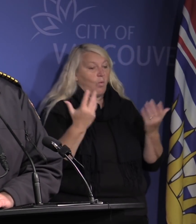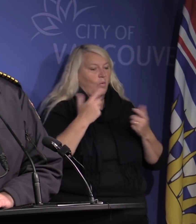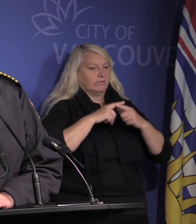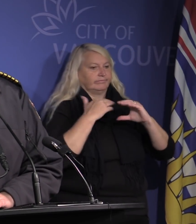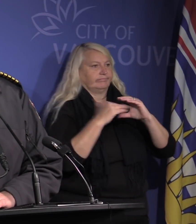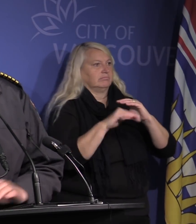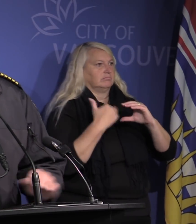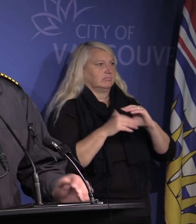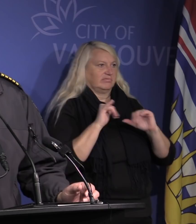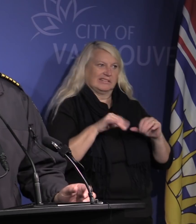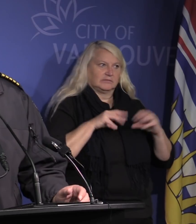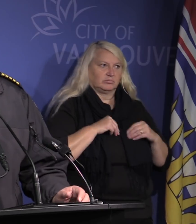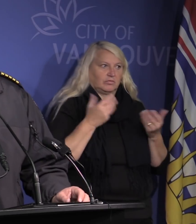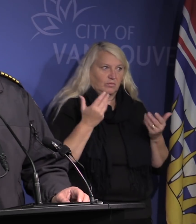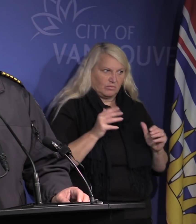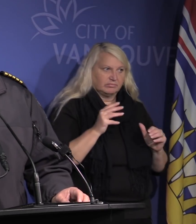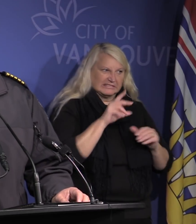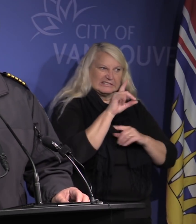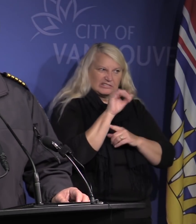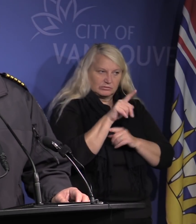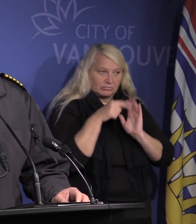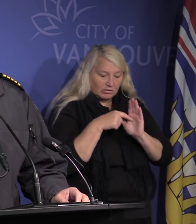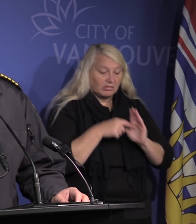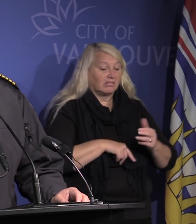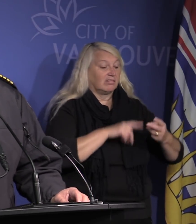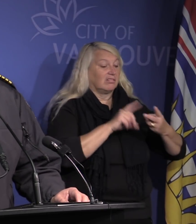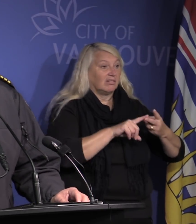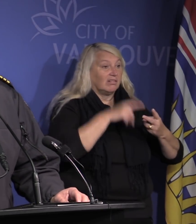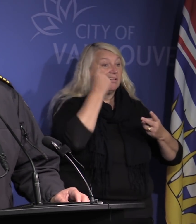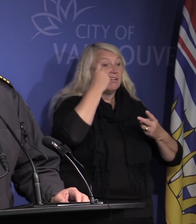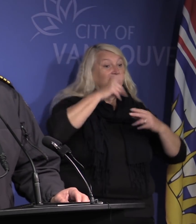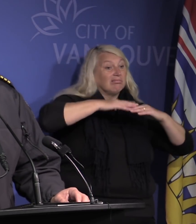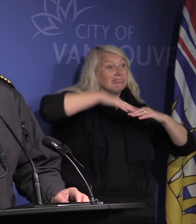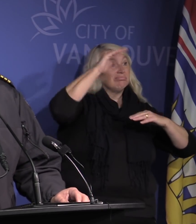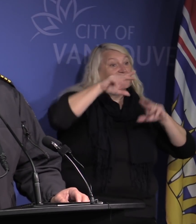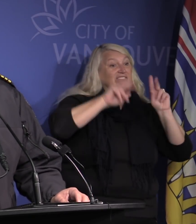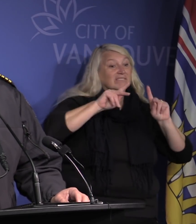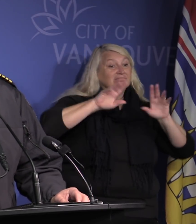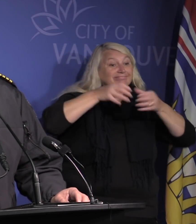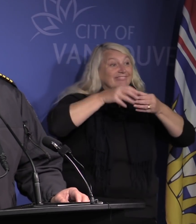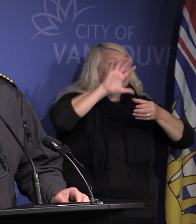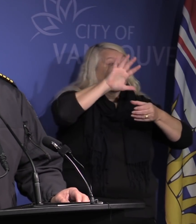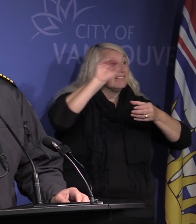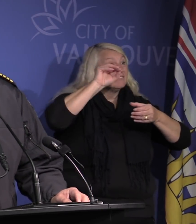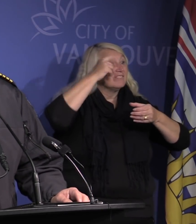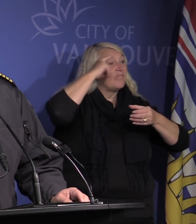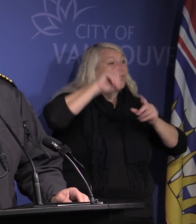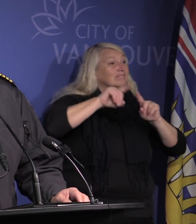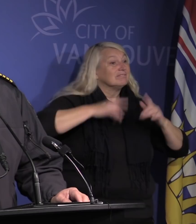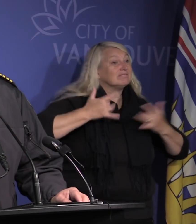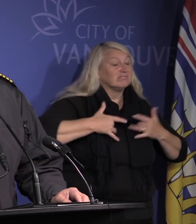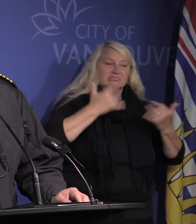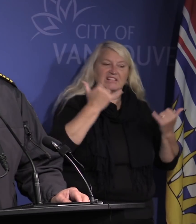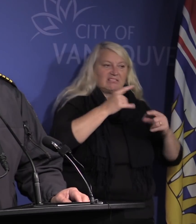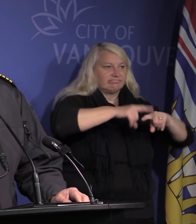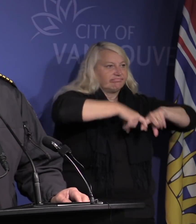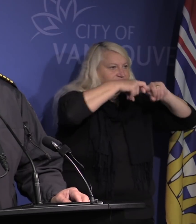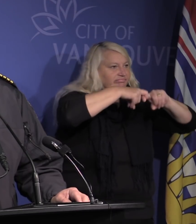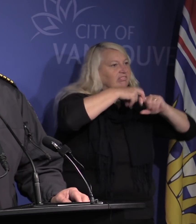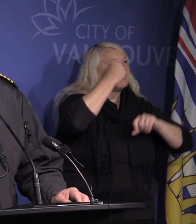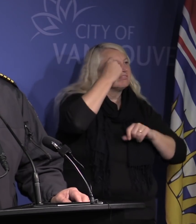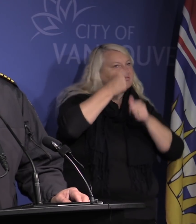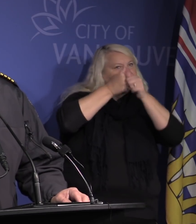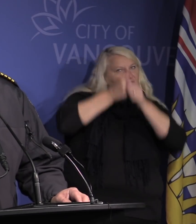models, revoking permits for events or gatherings with more than 50 people, as per the provincial health officer.